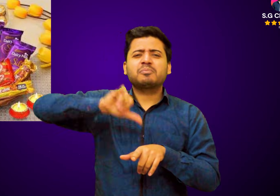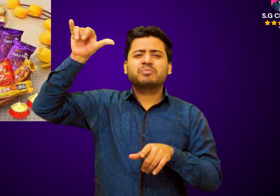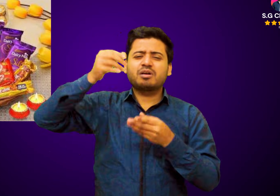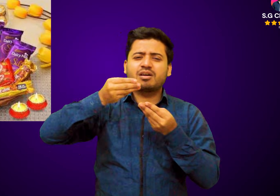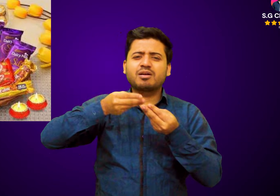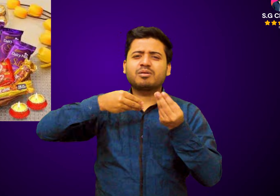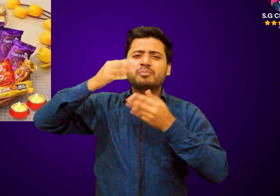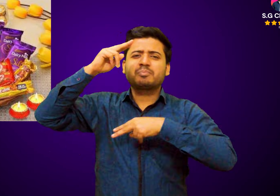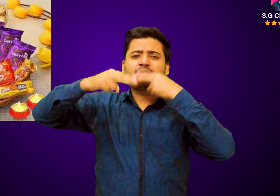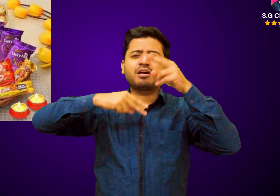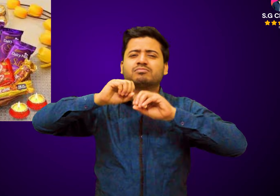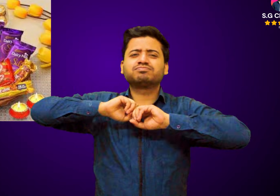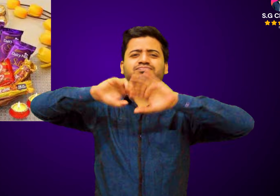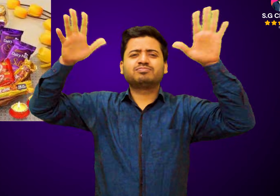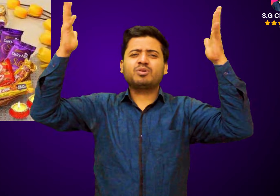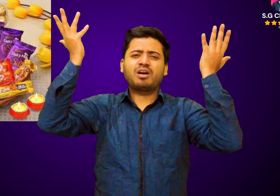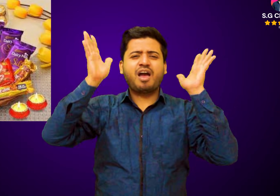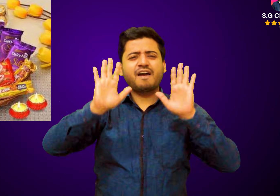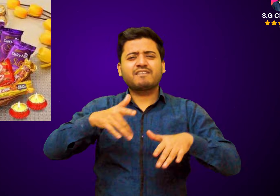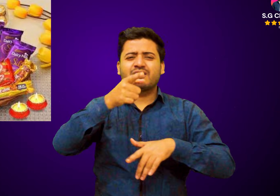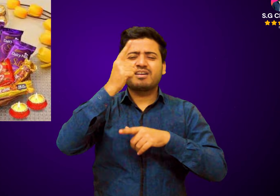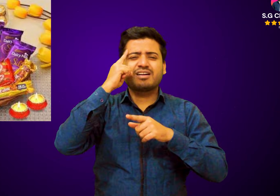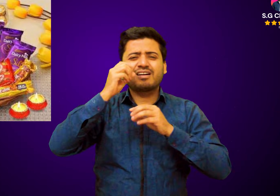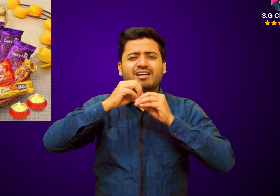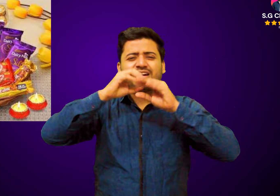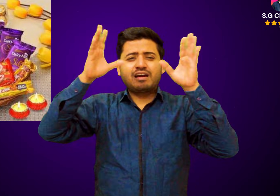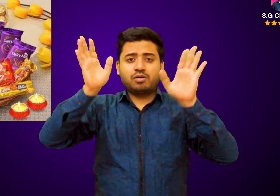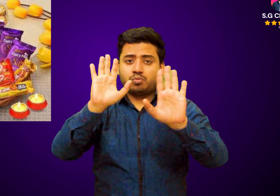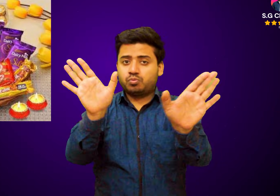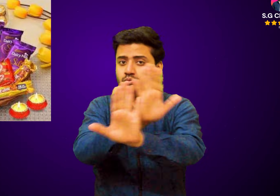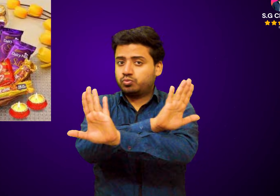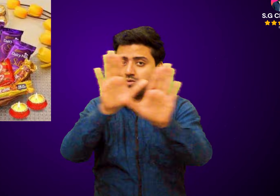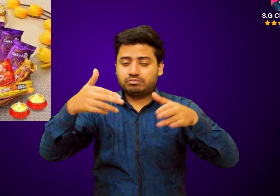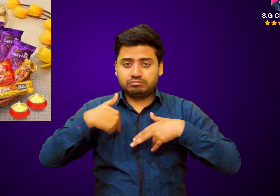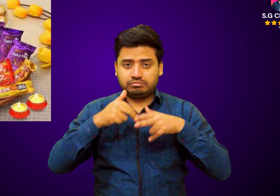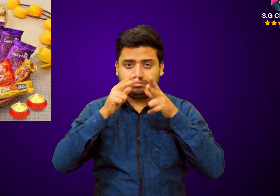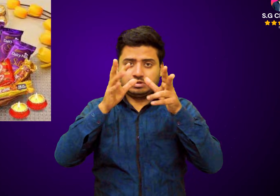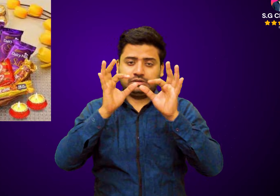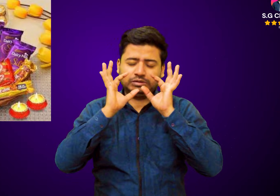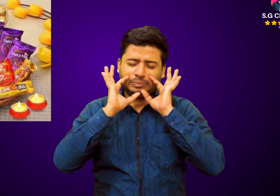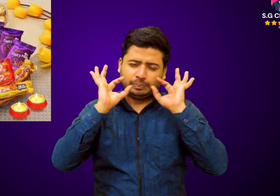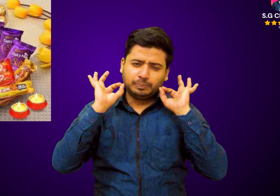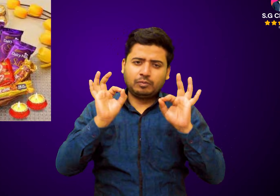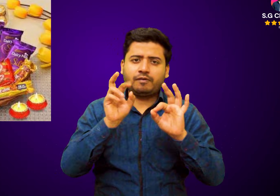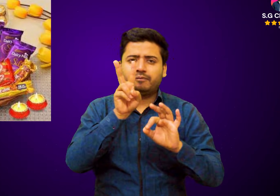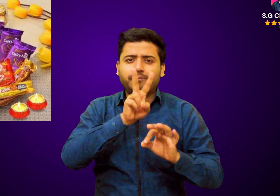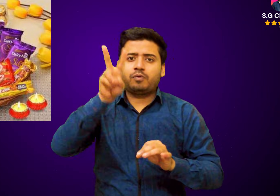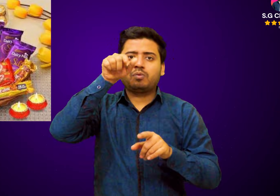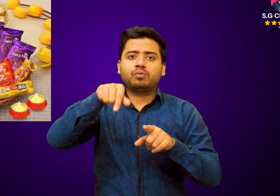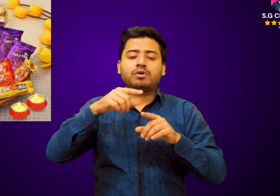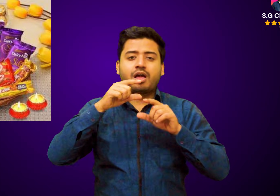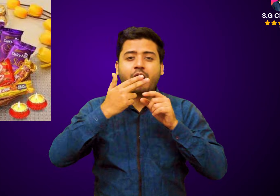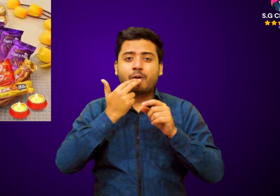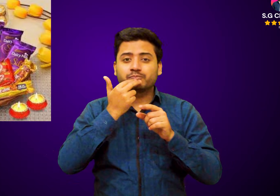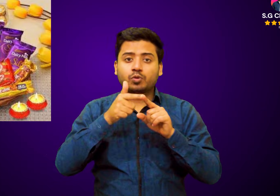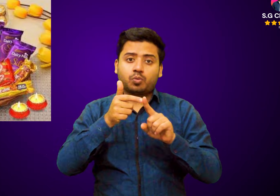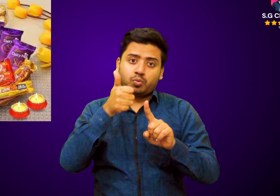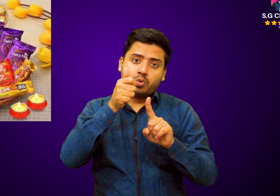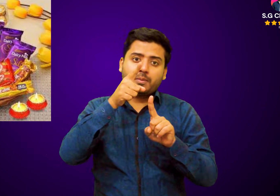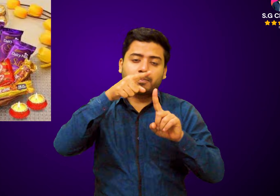it may contain small amounts of vegetable fats as permitted by UK regulations. Milk. The Indian recipe frequently uses milk